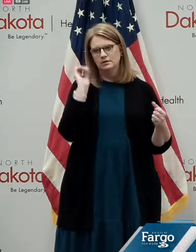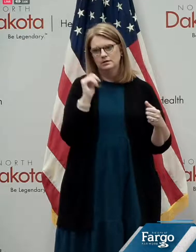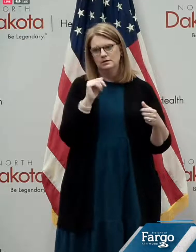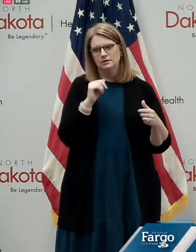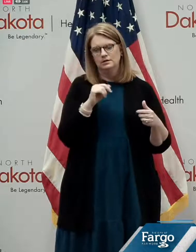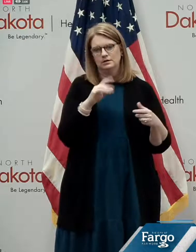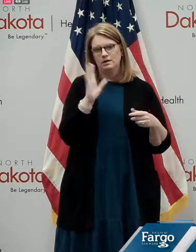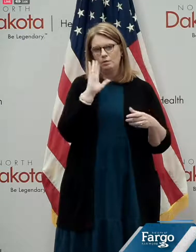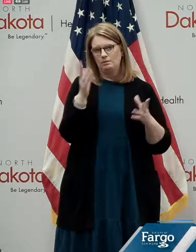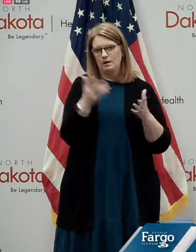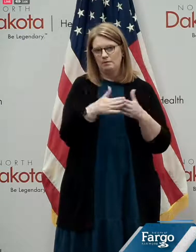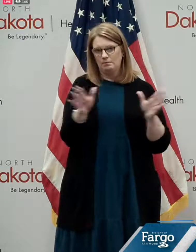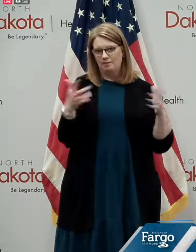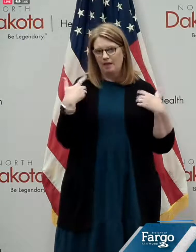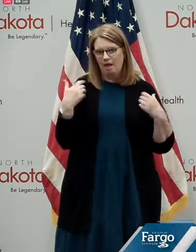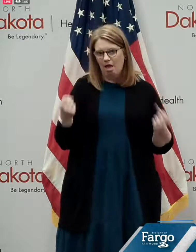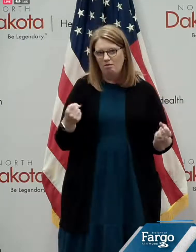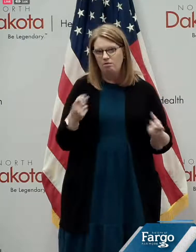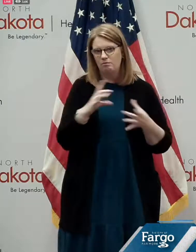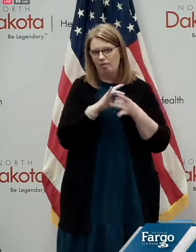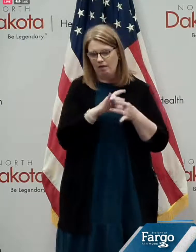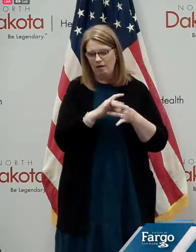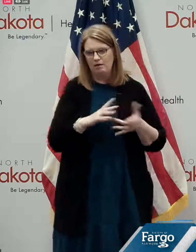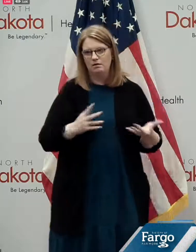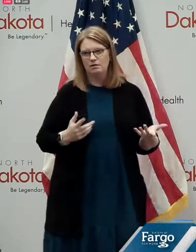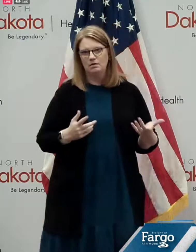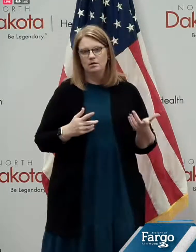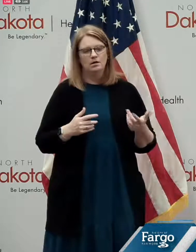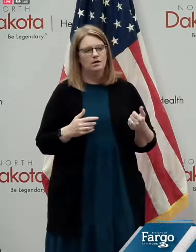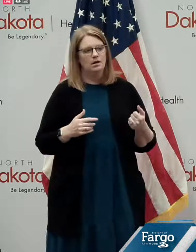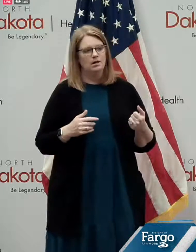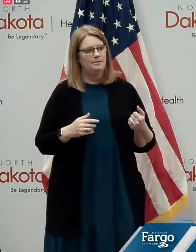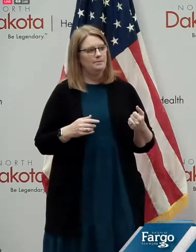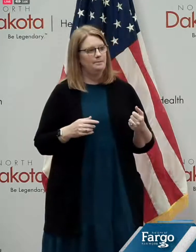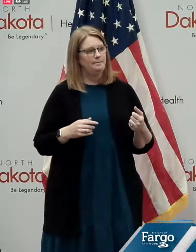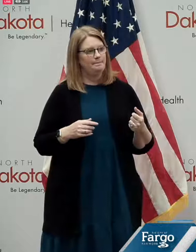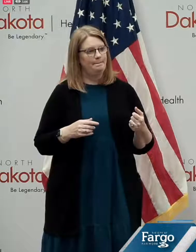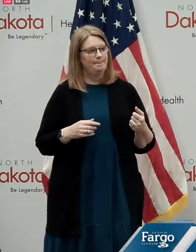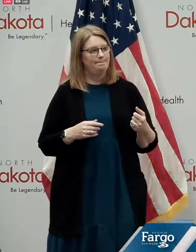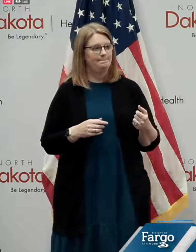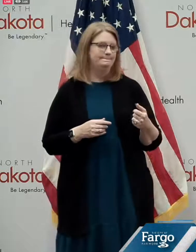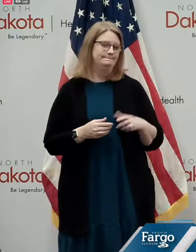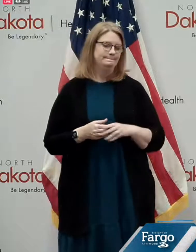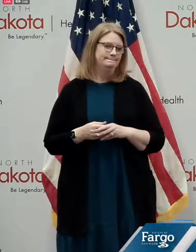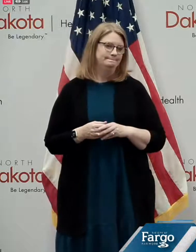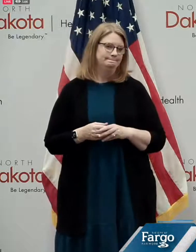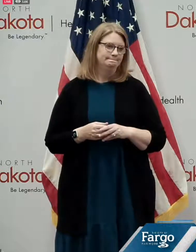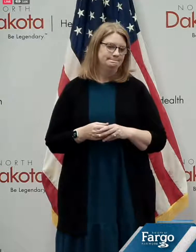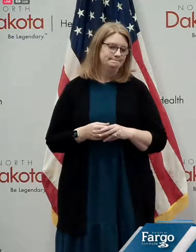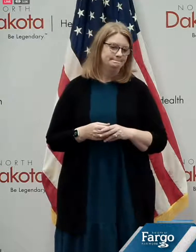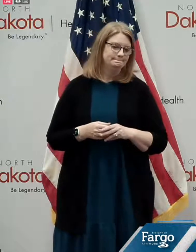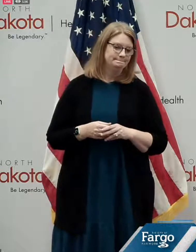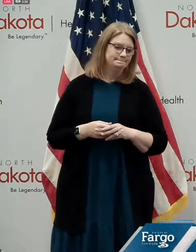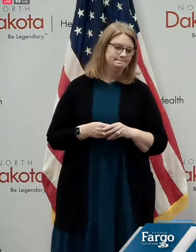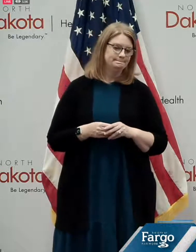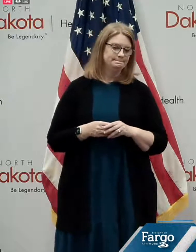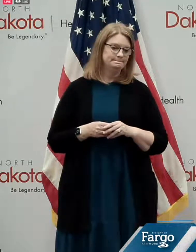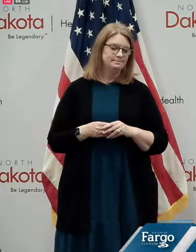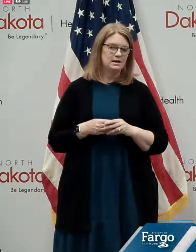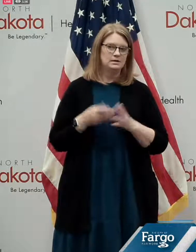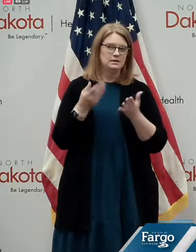would be public health related. We also have put dollars